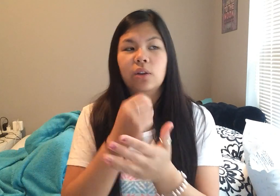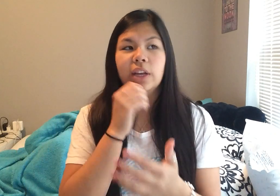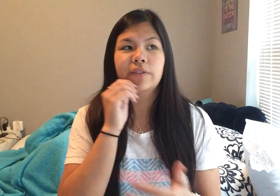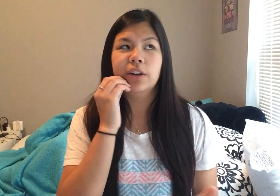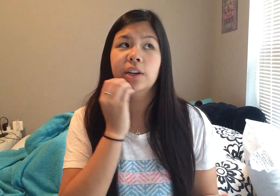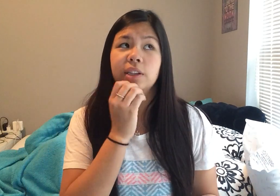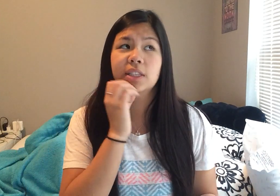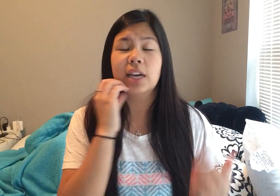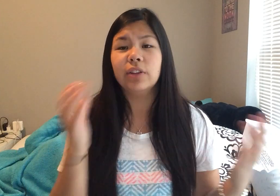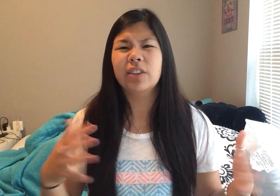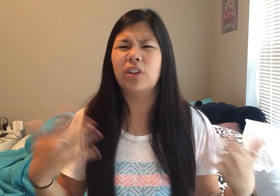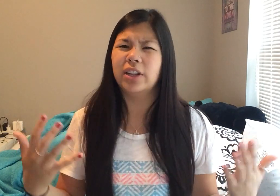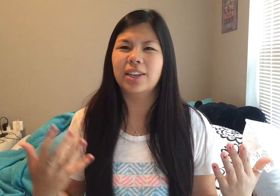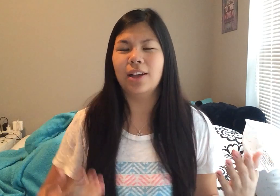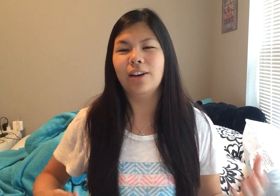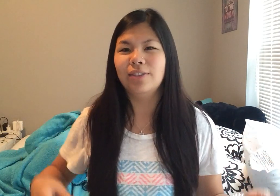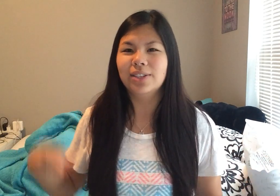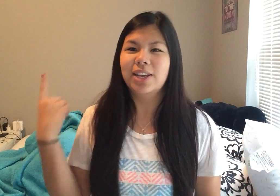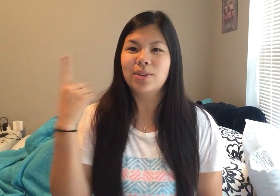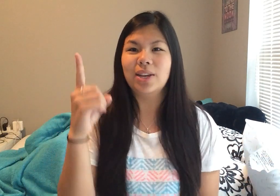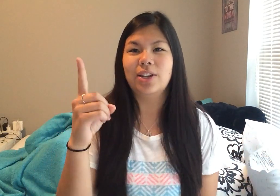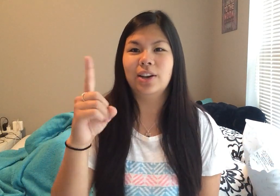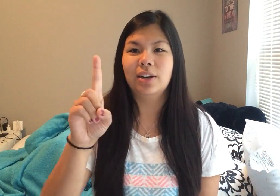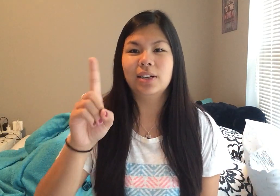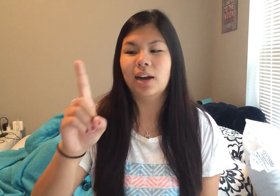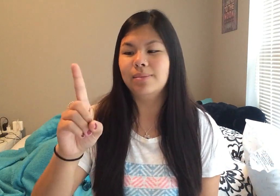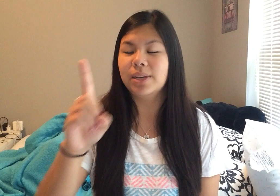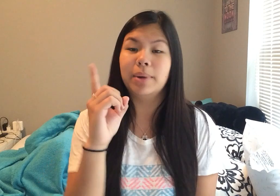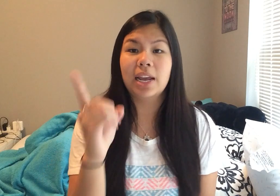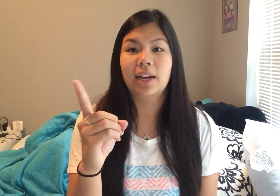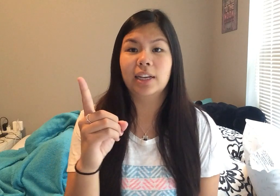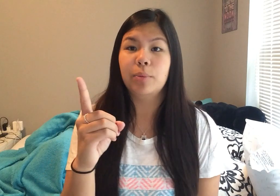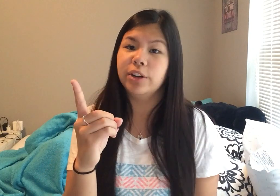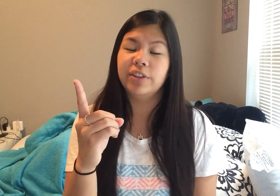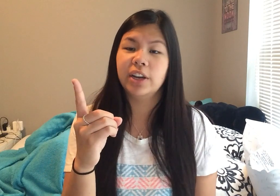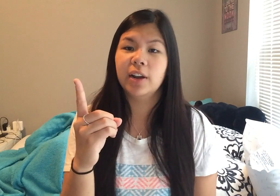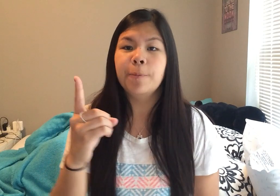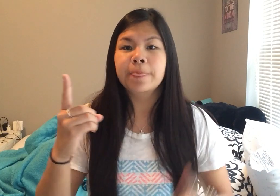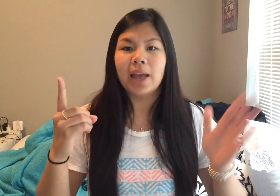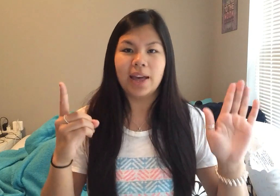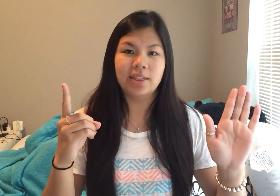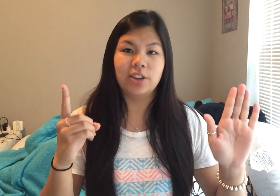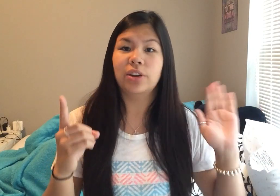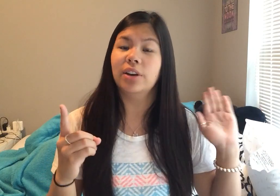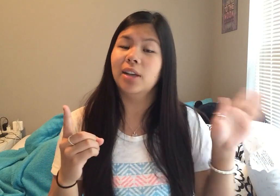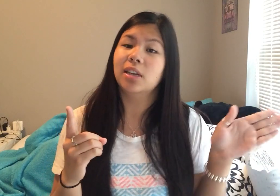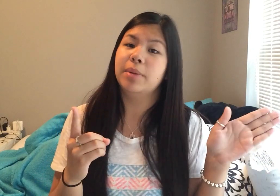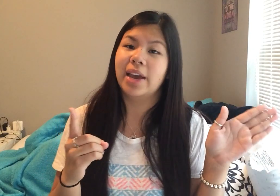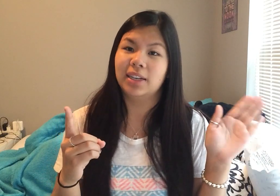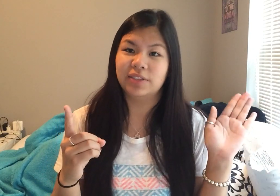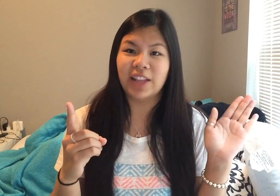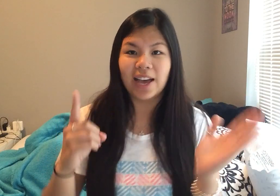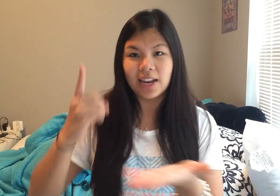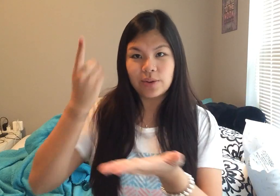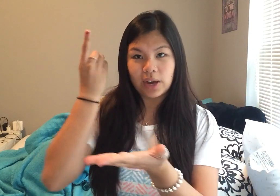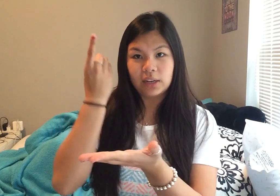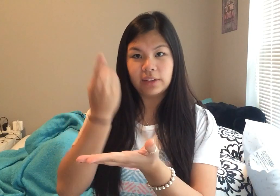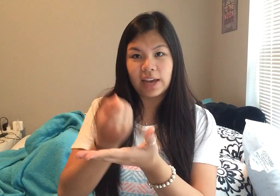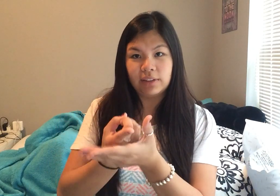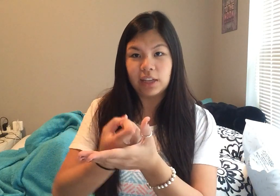like for the sign for like falling in love is like you take your dominant hand like a pointer finger, and then your non-dominant hand is flat and you kind of like have it like